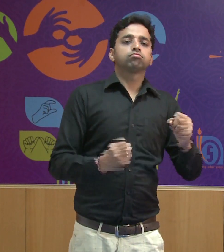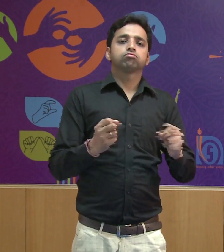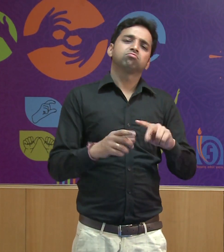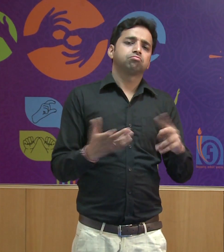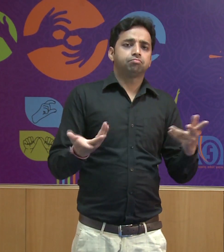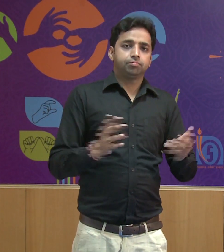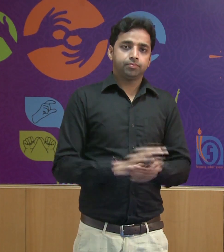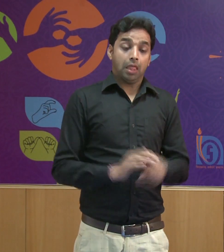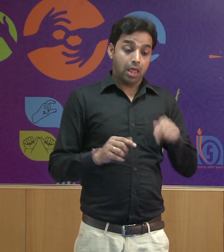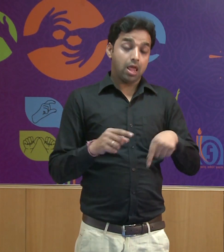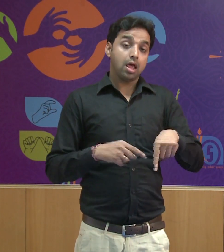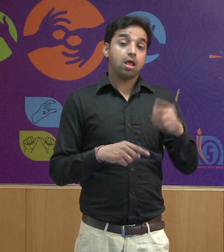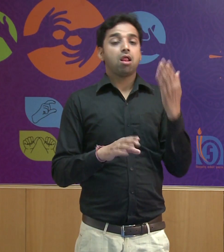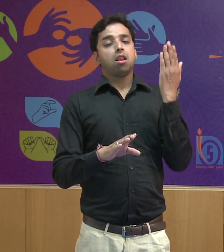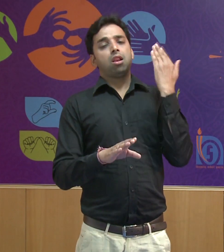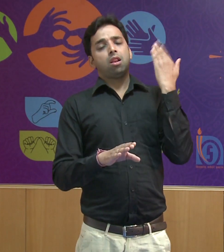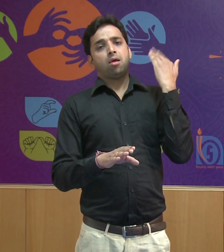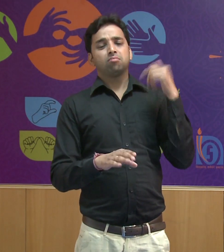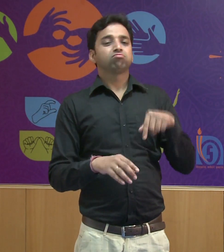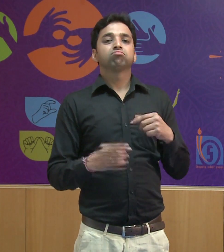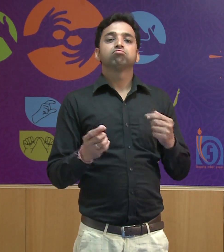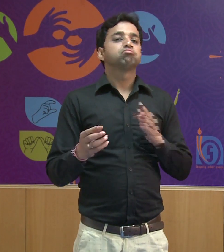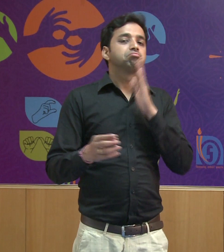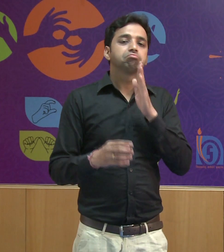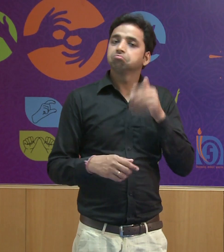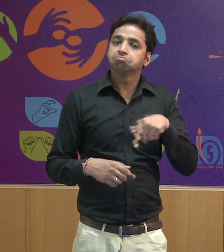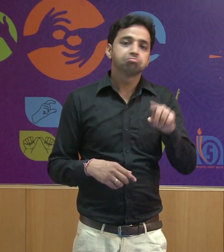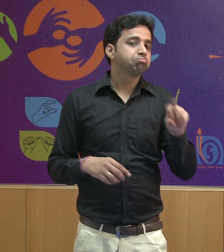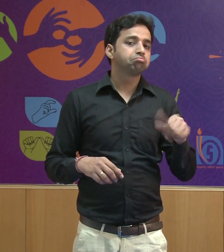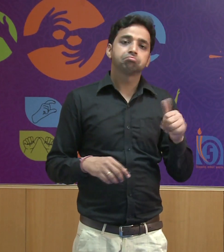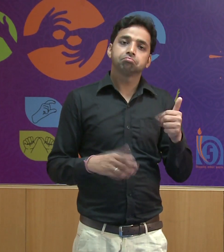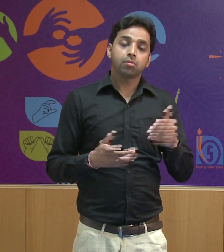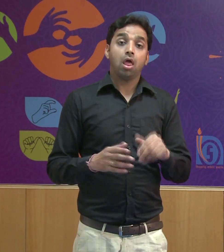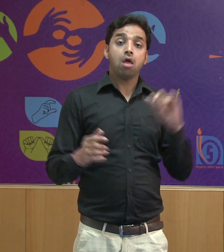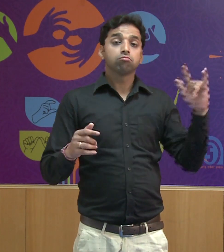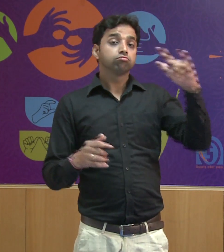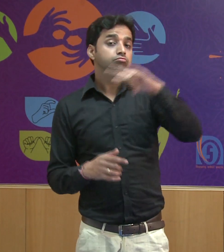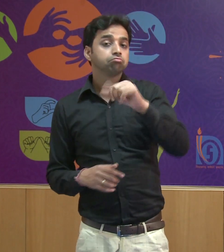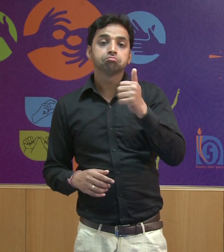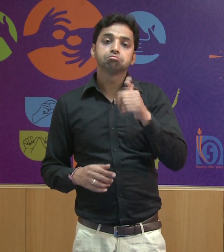But earlier there were no trains, aeroplanes and buses.